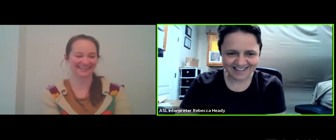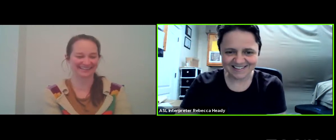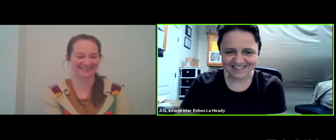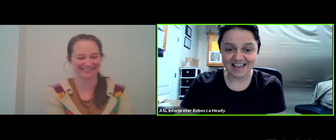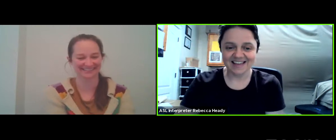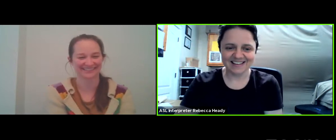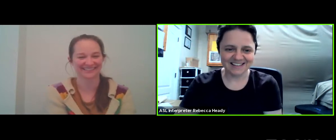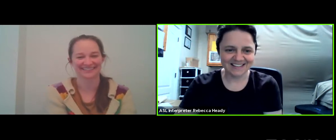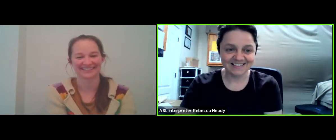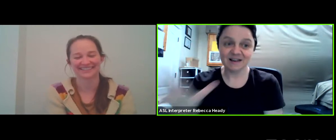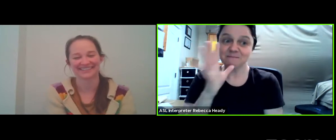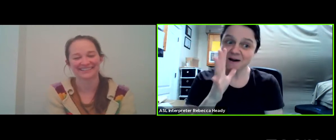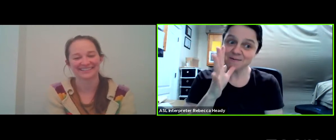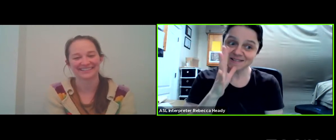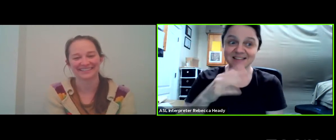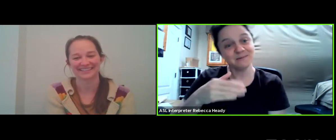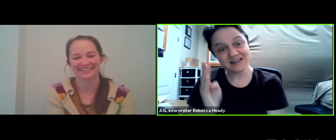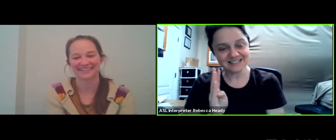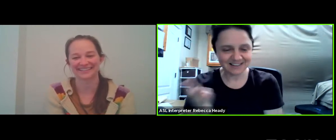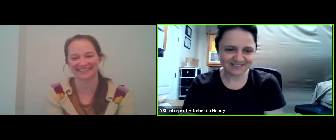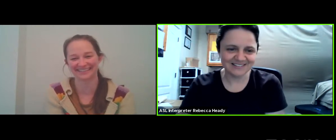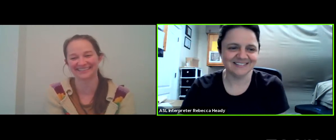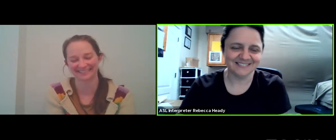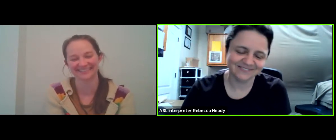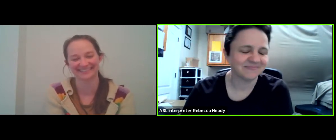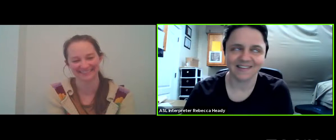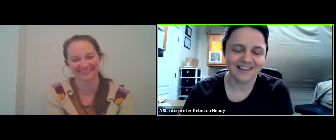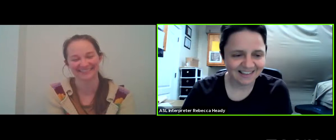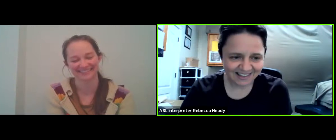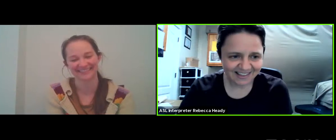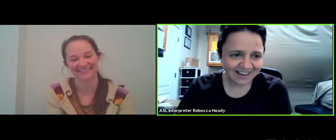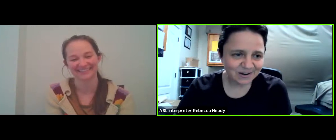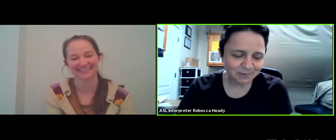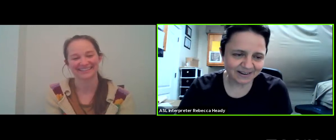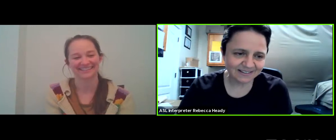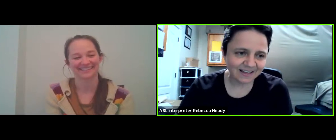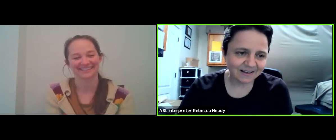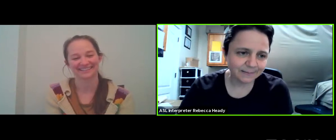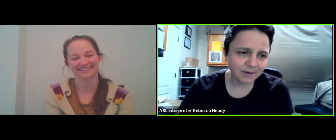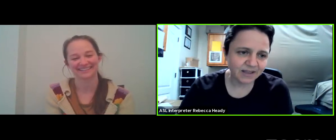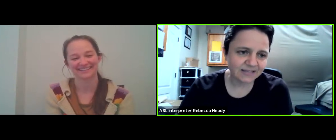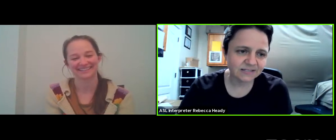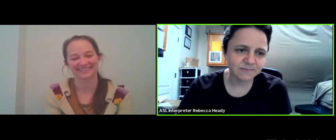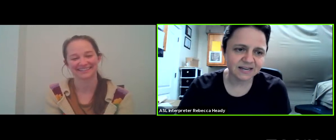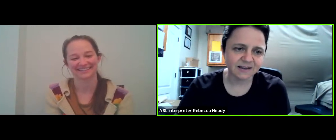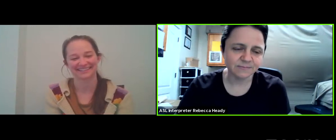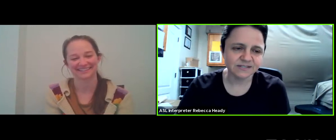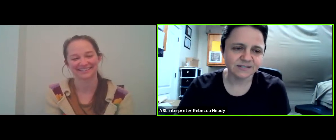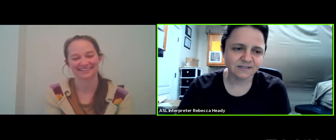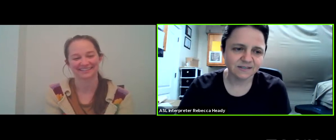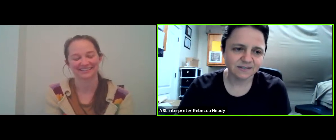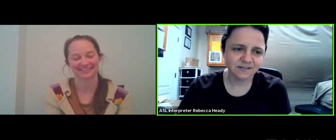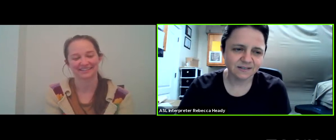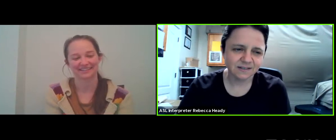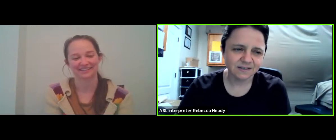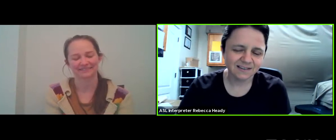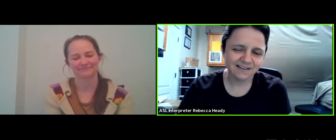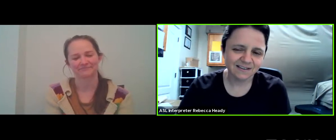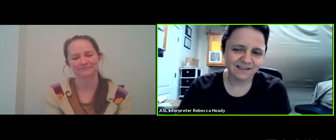all day. Yeah. The mommy's on the bus. Oh boy. Okay, sometimes.